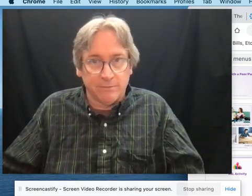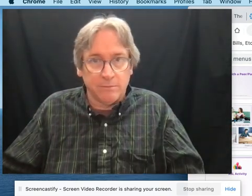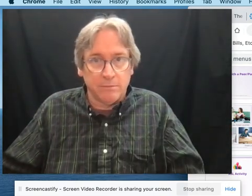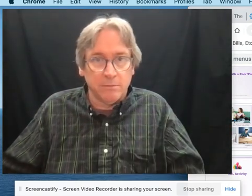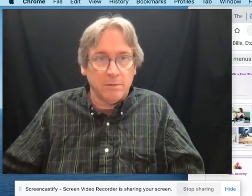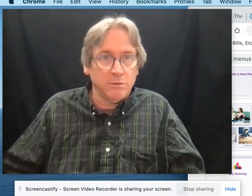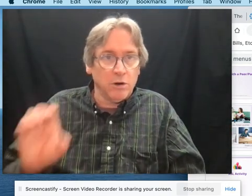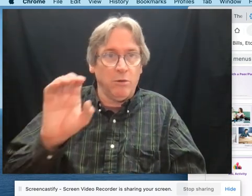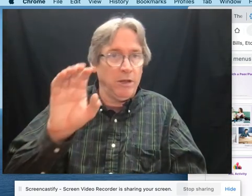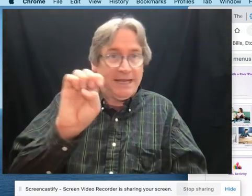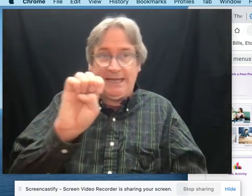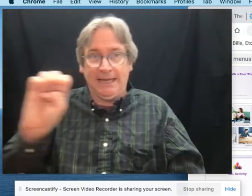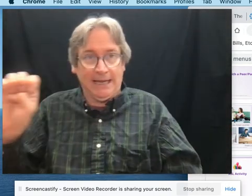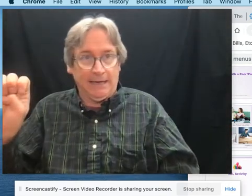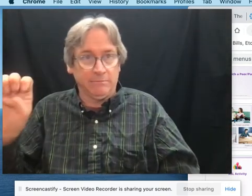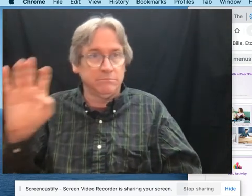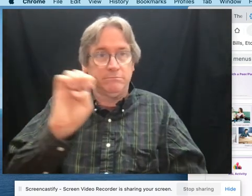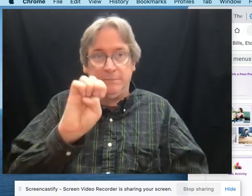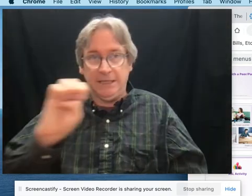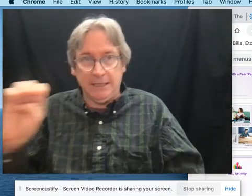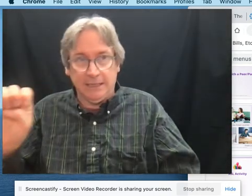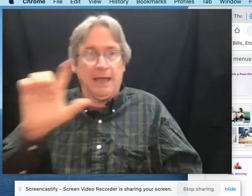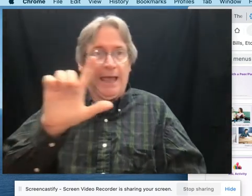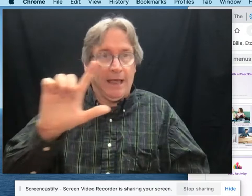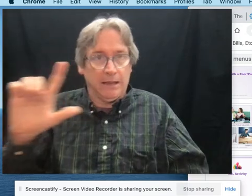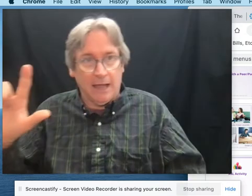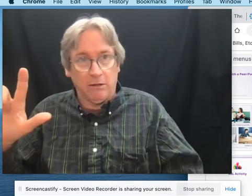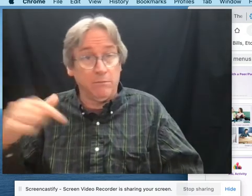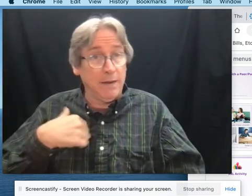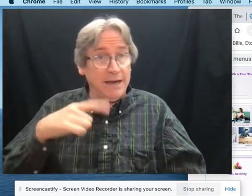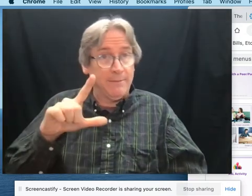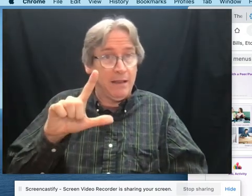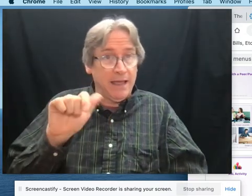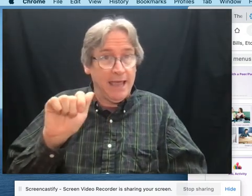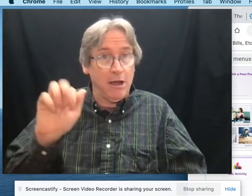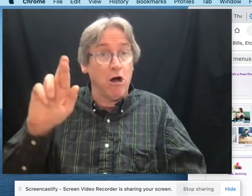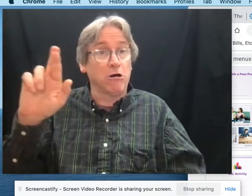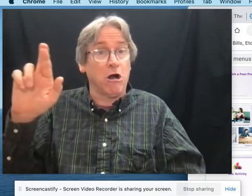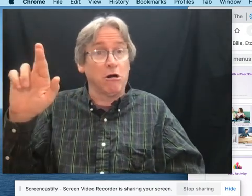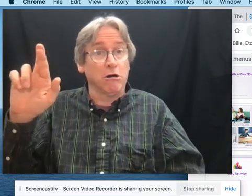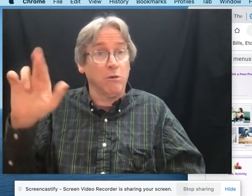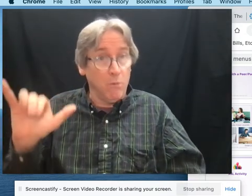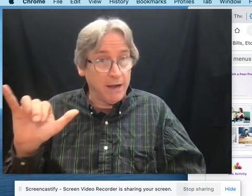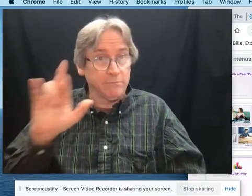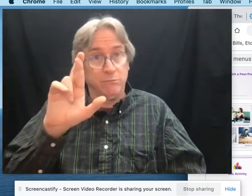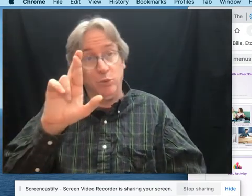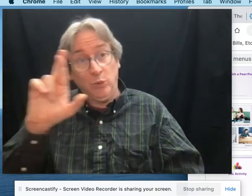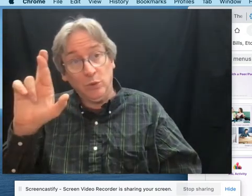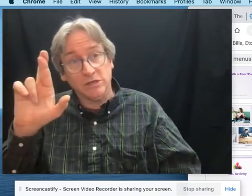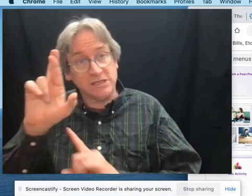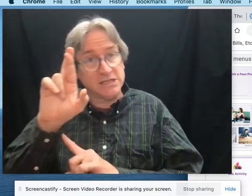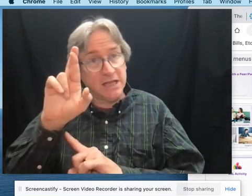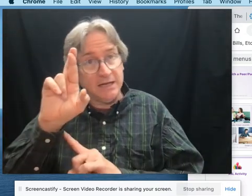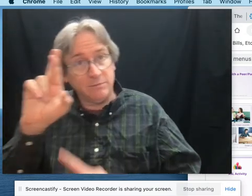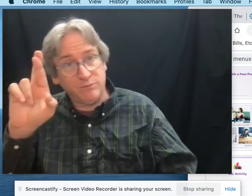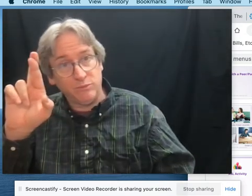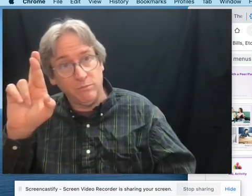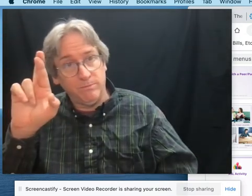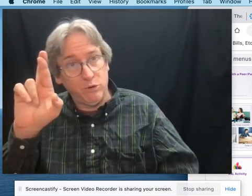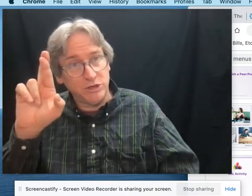letter where like e e e l l my name l a r r y just a